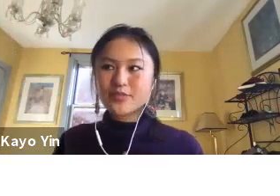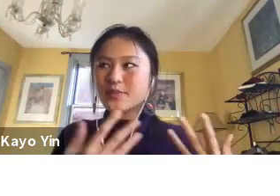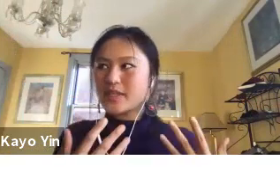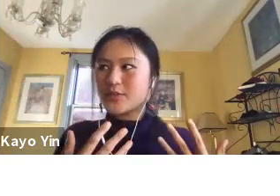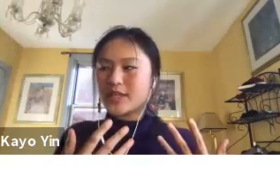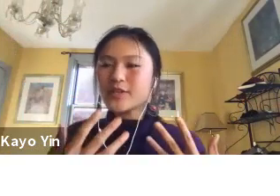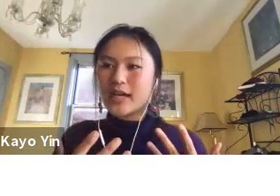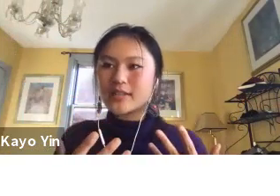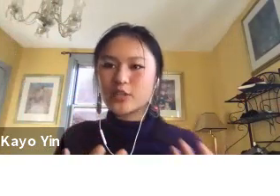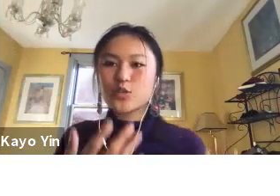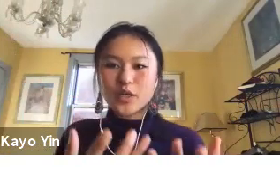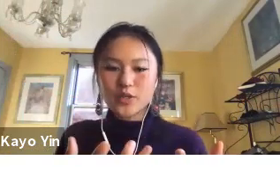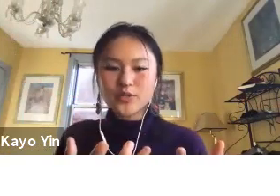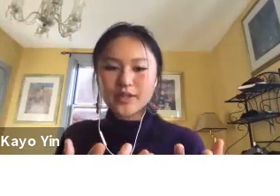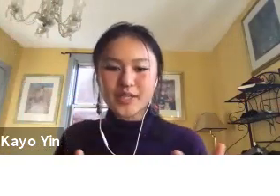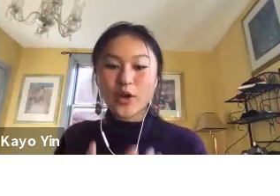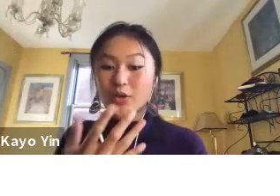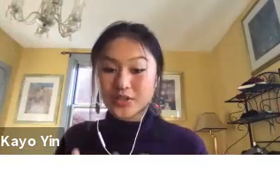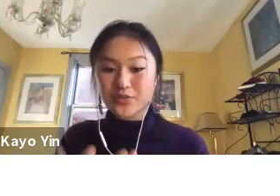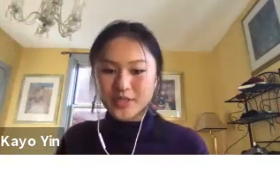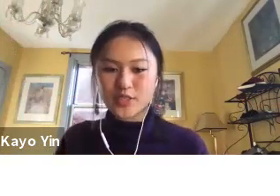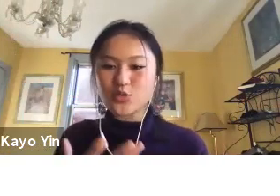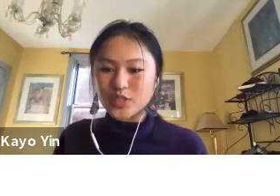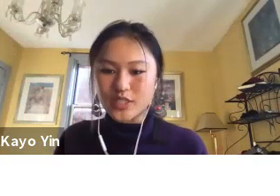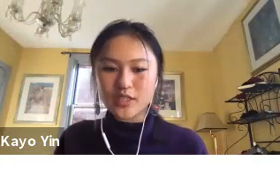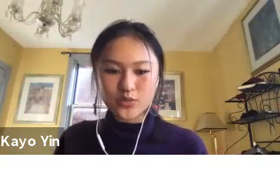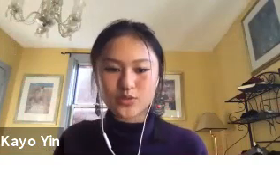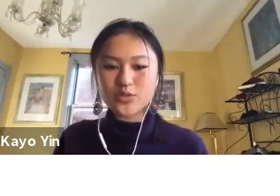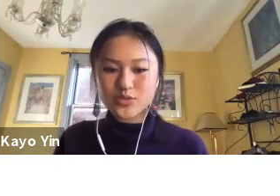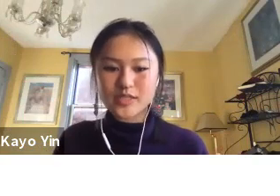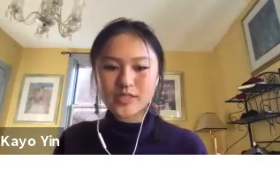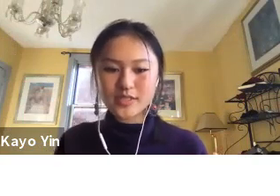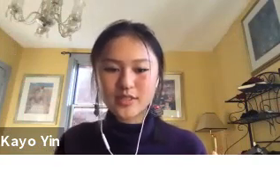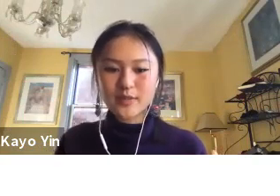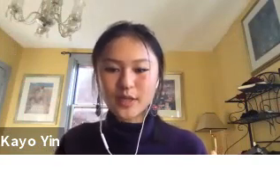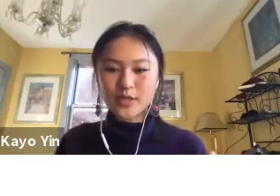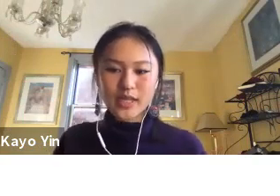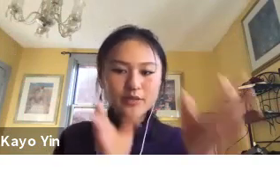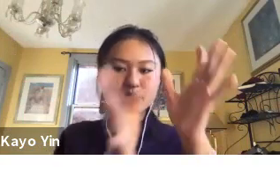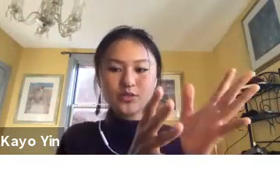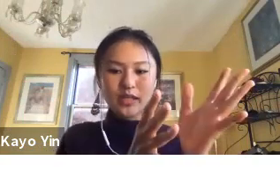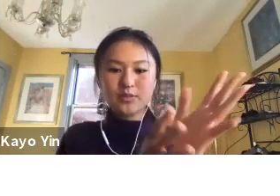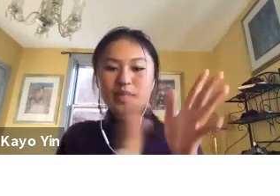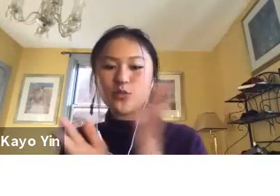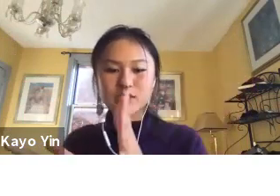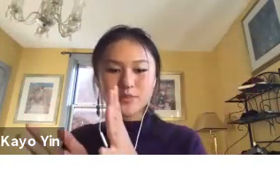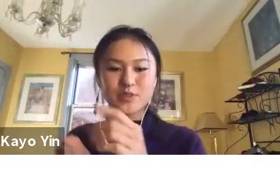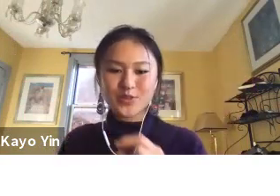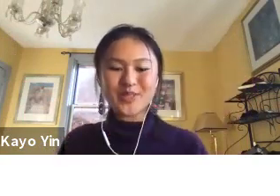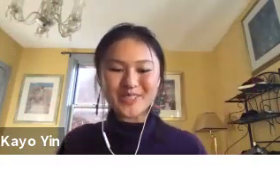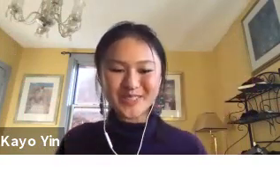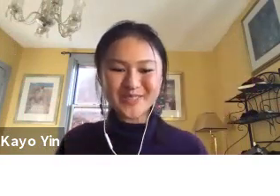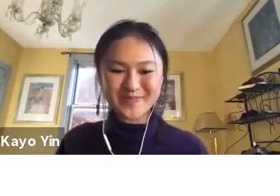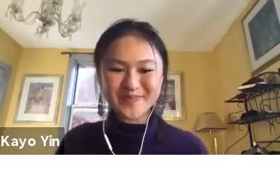then like for me, when I looked at it, like tomorrow gives like all the information you need in order to do the translation. So like I reduced that to make it more similar